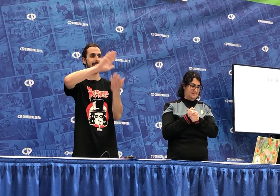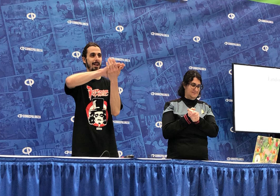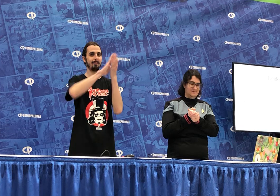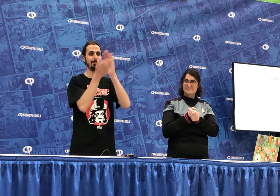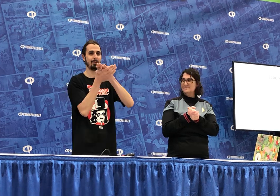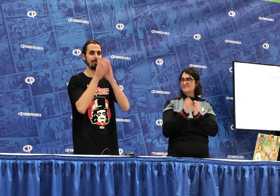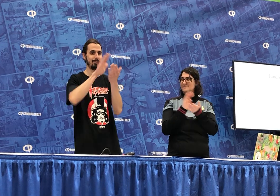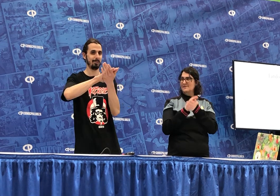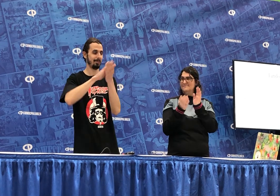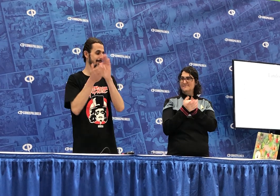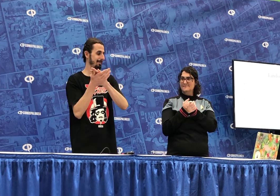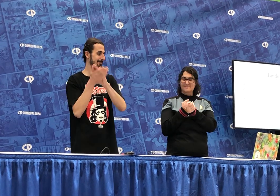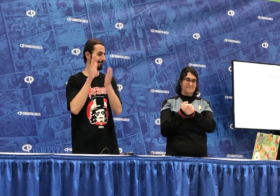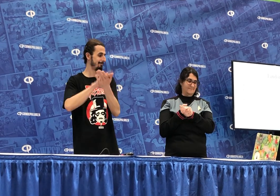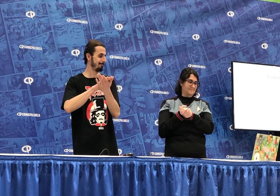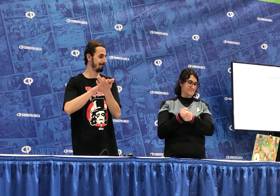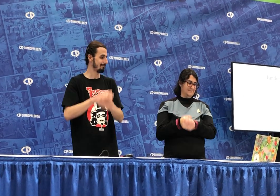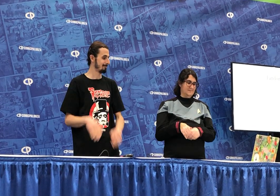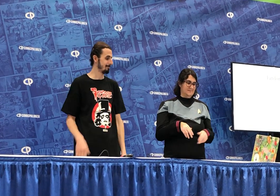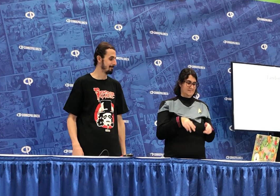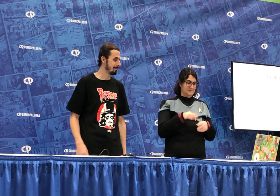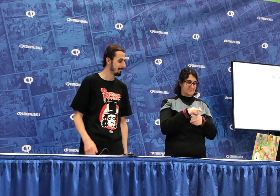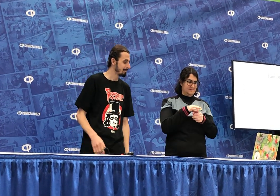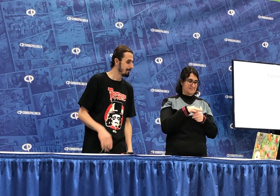It's like B, but you're doing it in the hand shape of burgers.